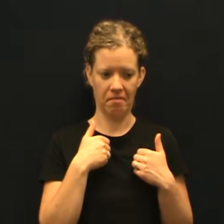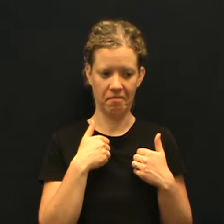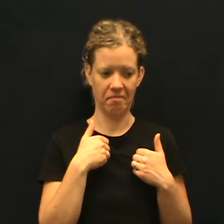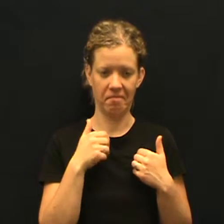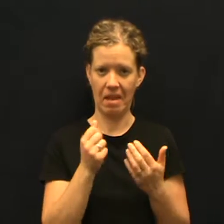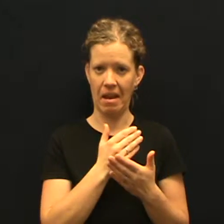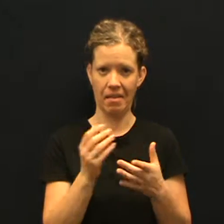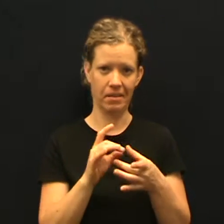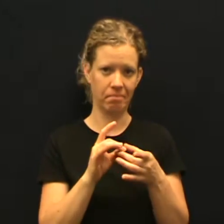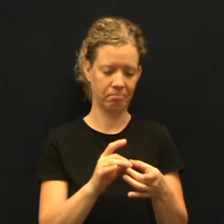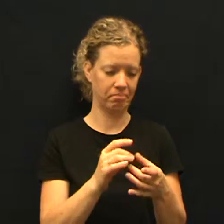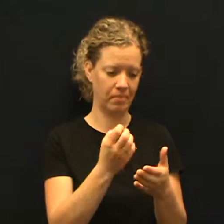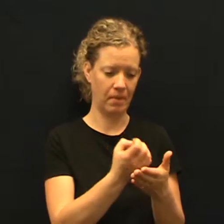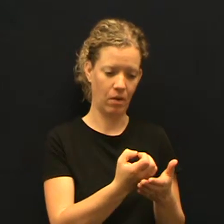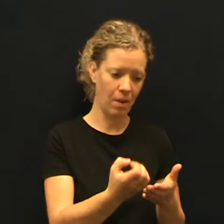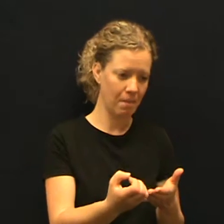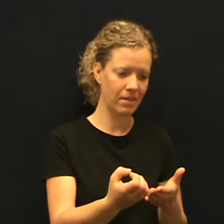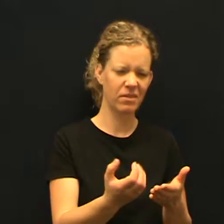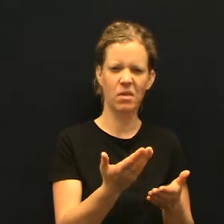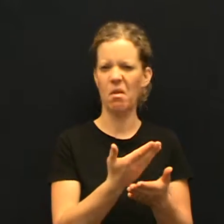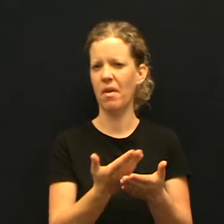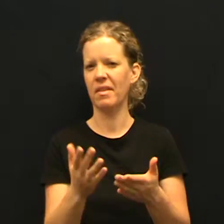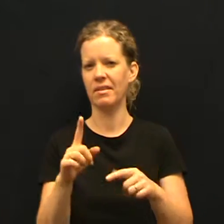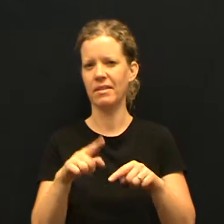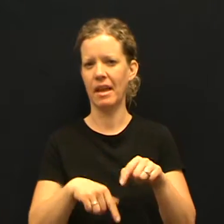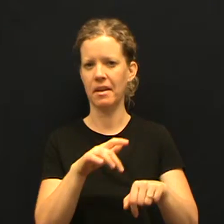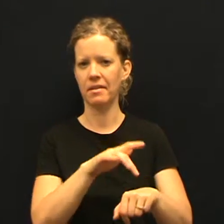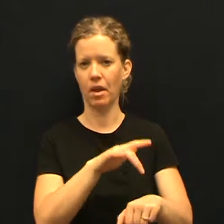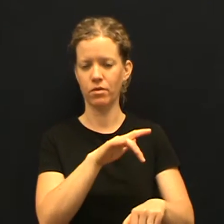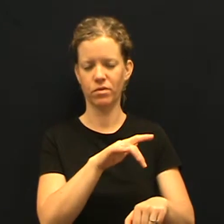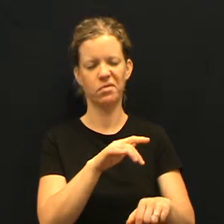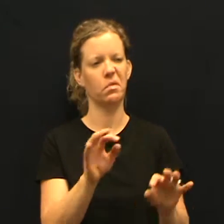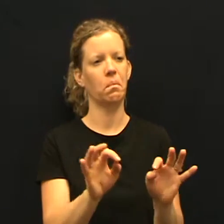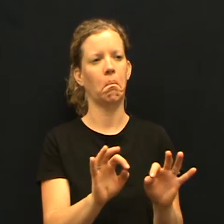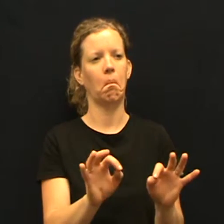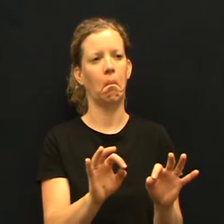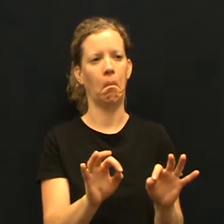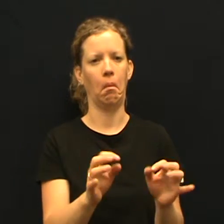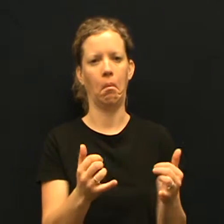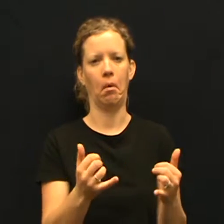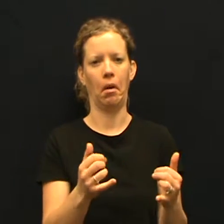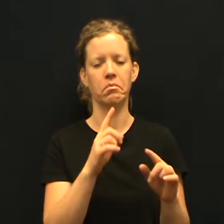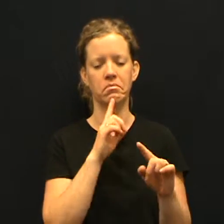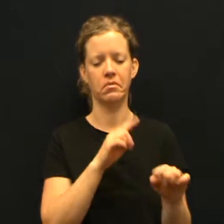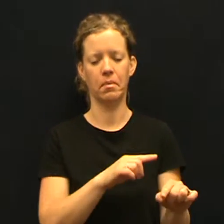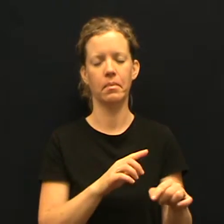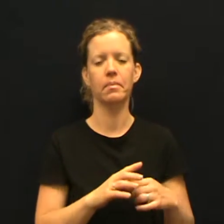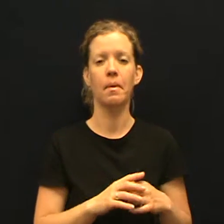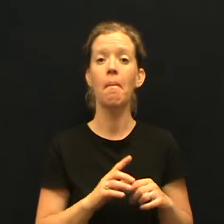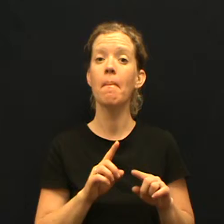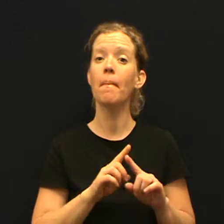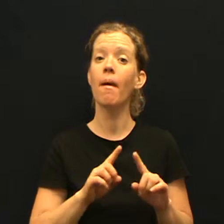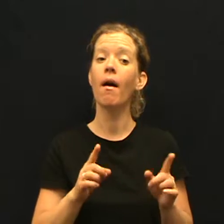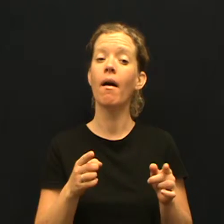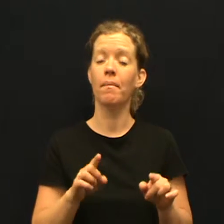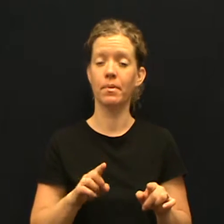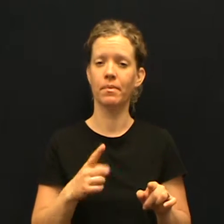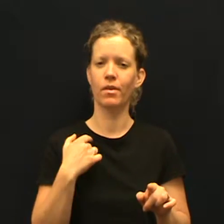or intangibles during the year, so we don't have to worry about those for this statement. But we did acquire